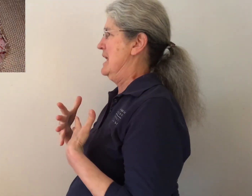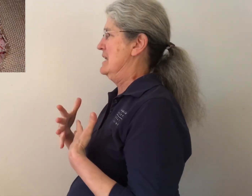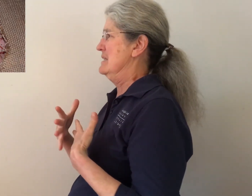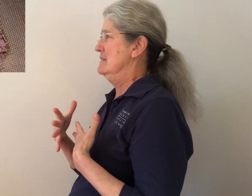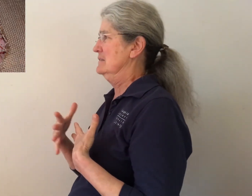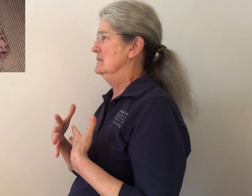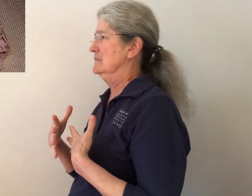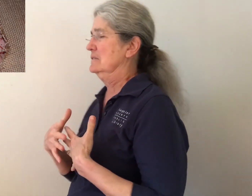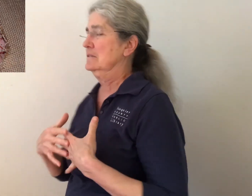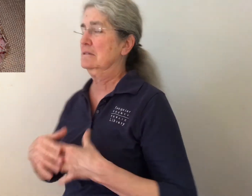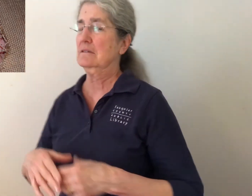Afraid.